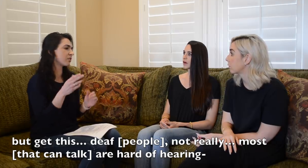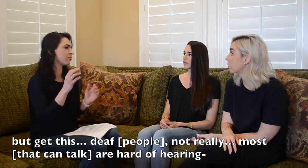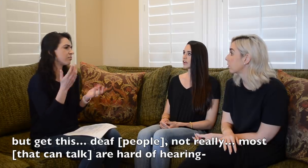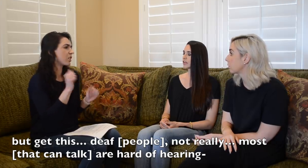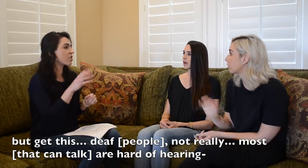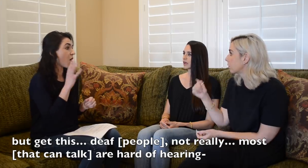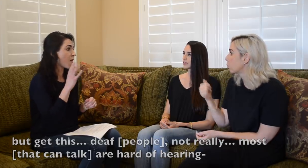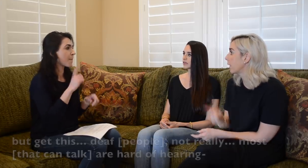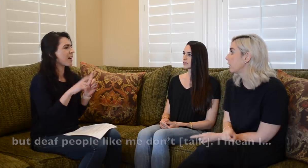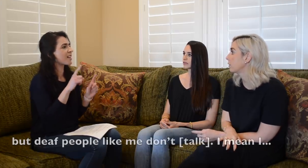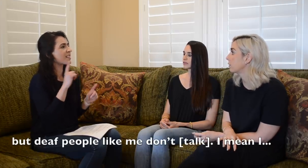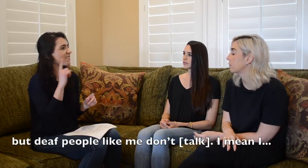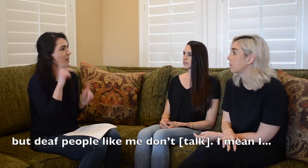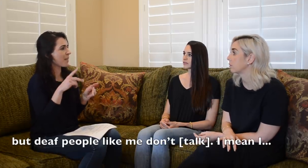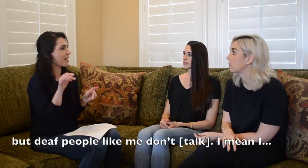Hard of hearing, yeah. Right.